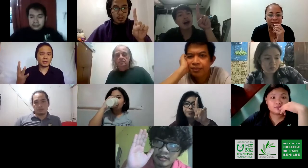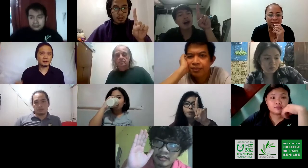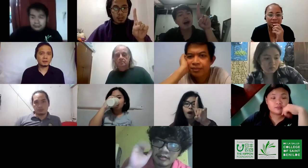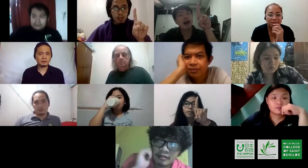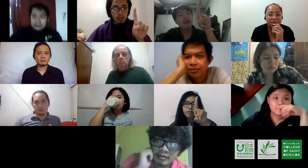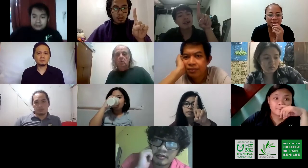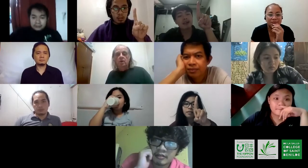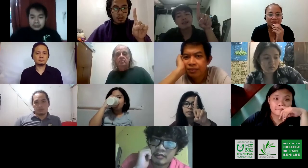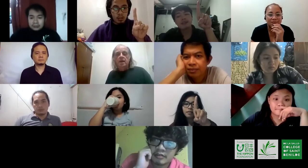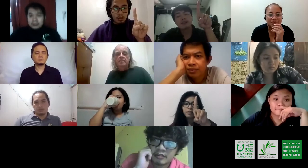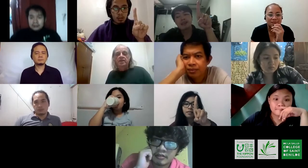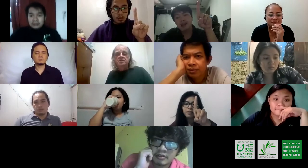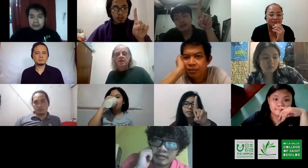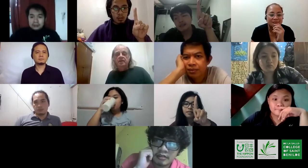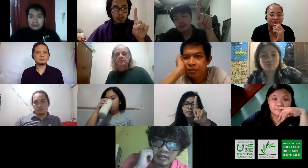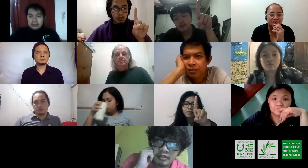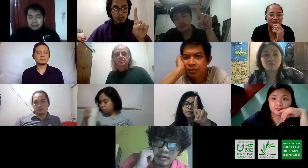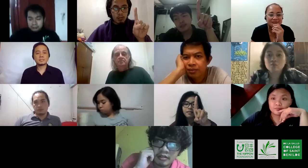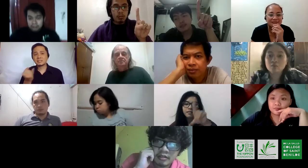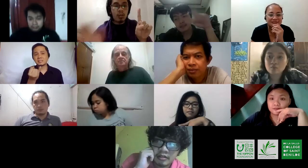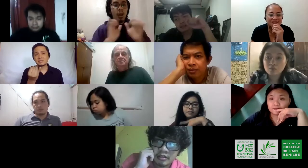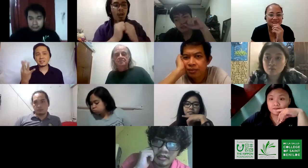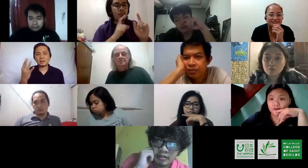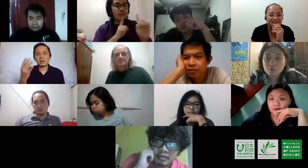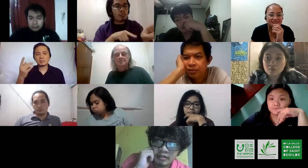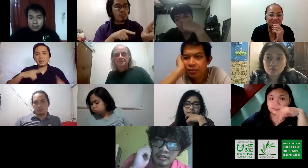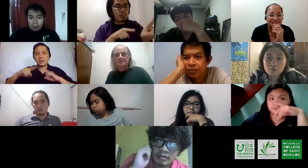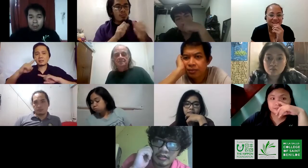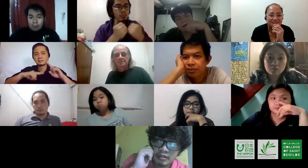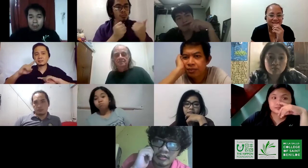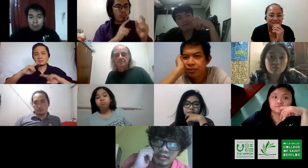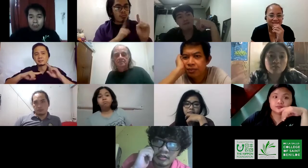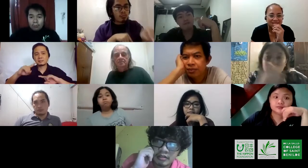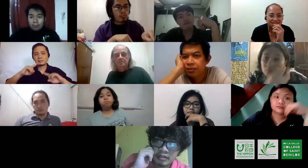One. One. How many sign?